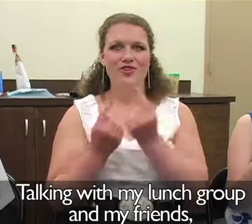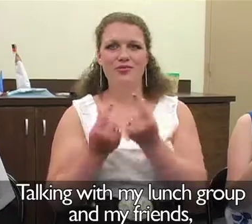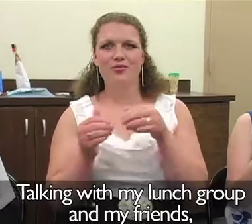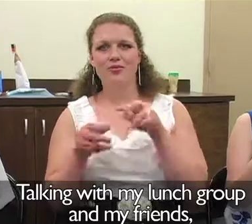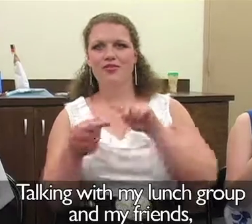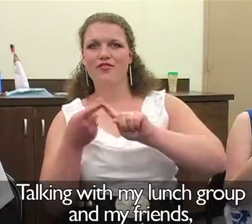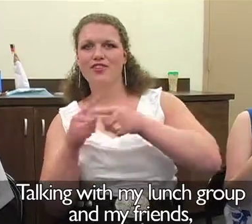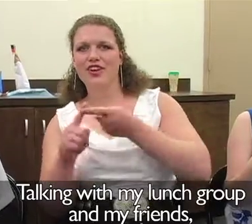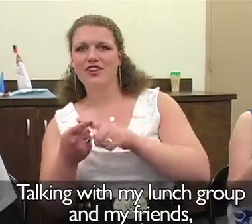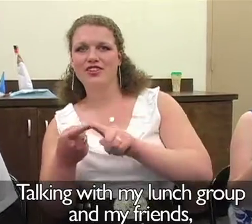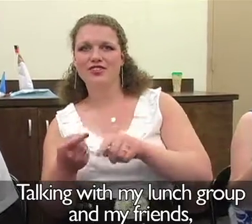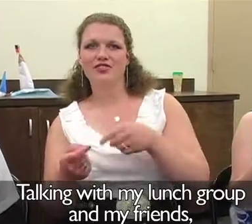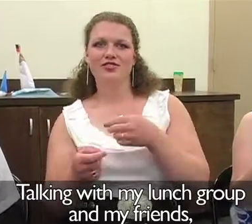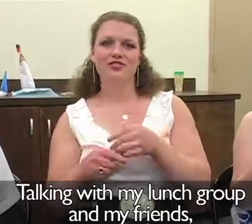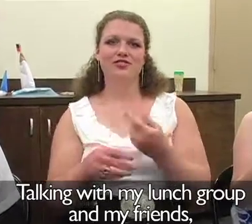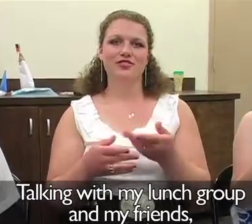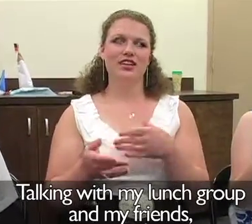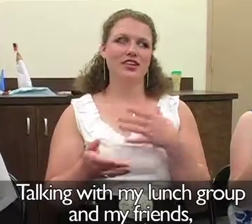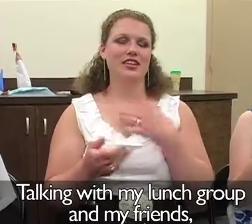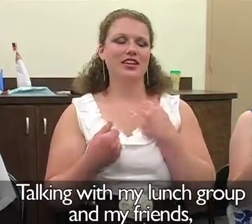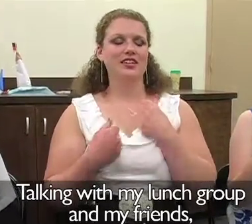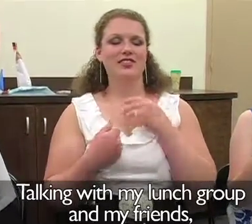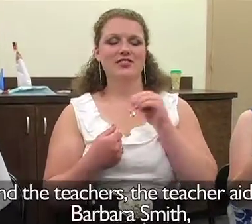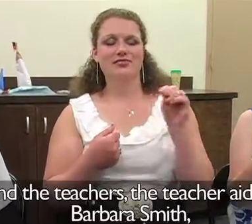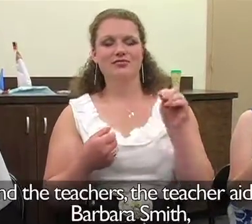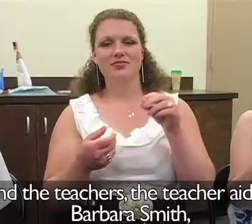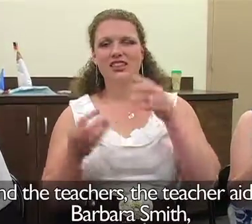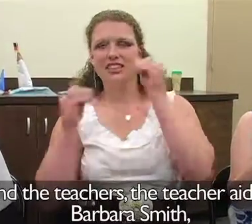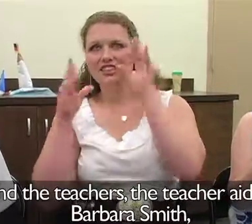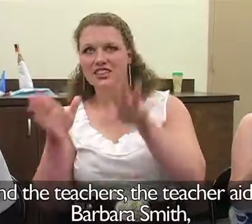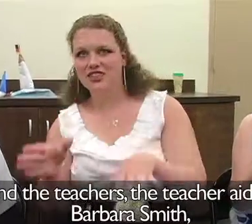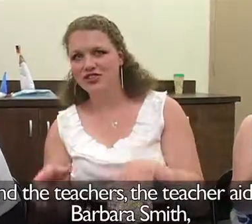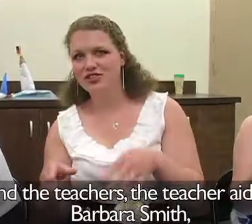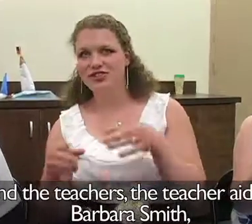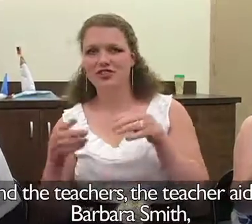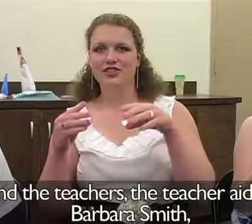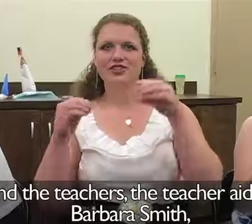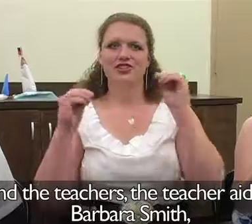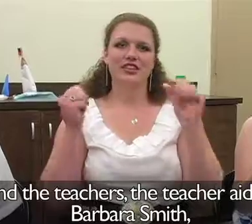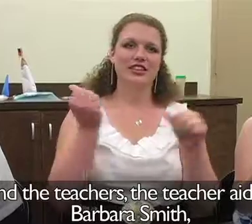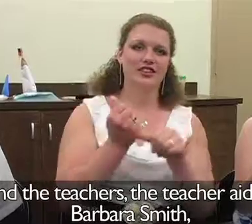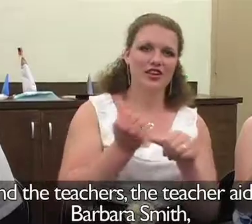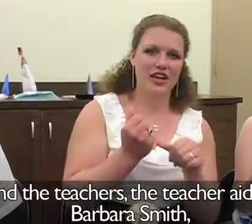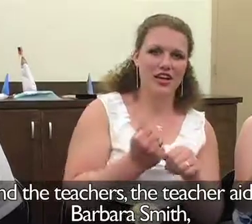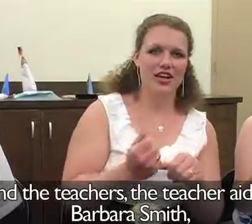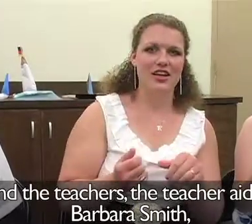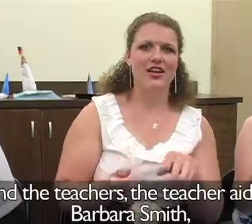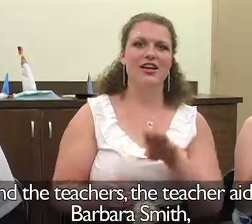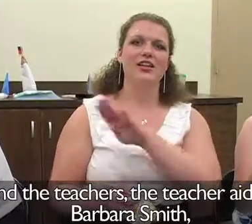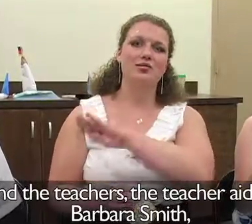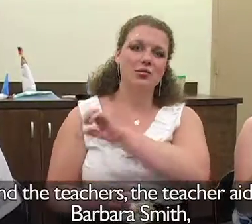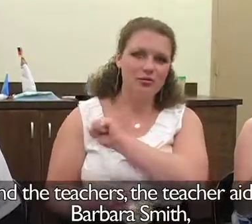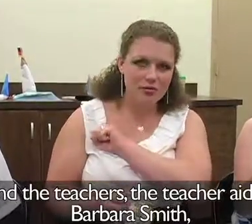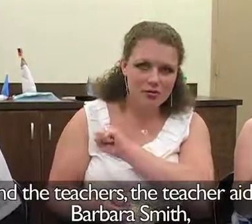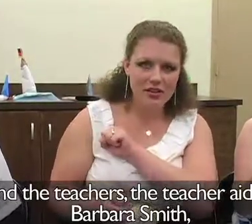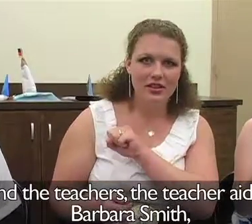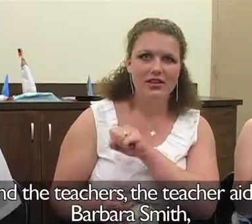Talking with my lunch group and my friends and the teachers, the teacher aides, Barbara